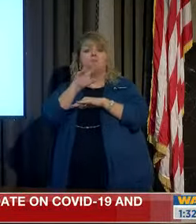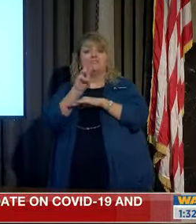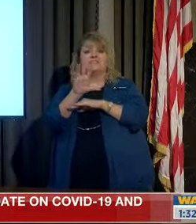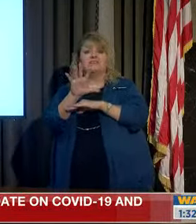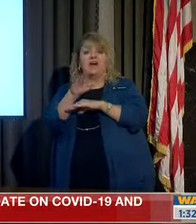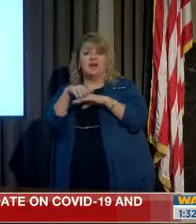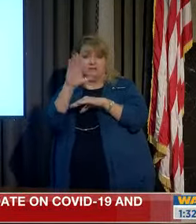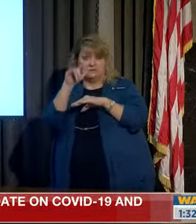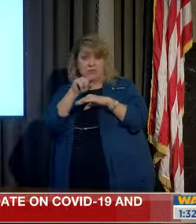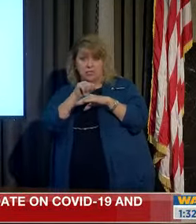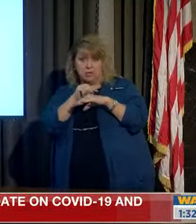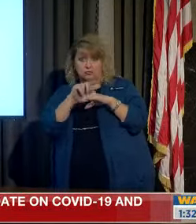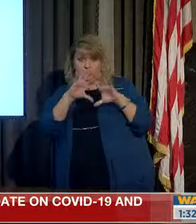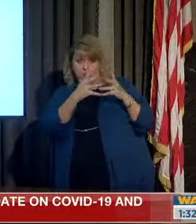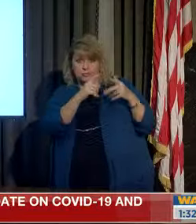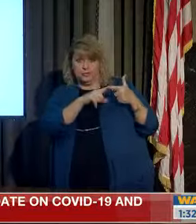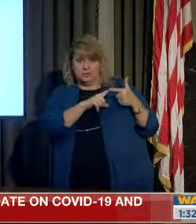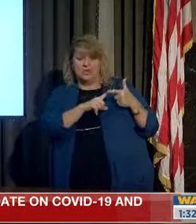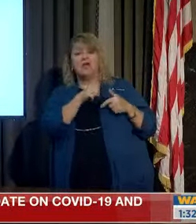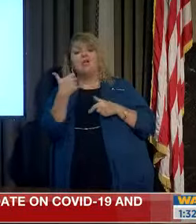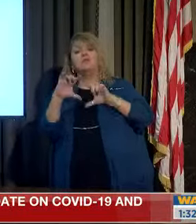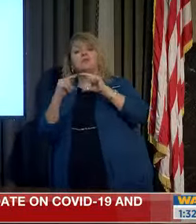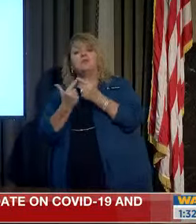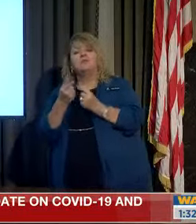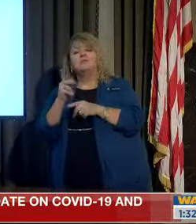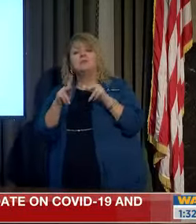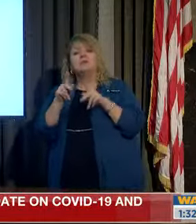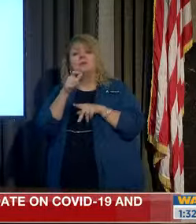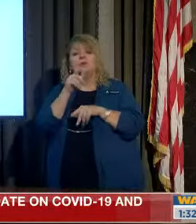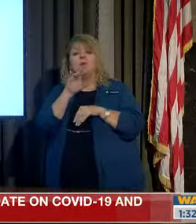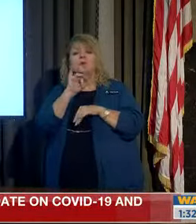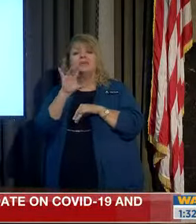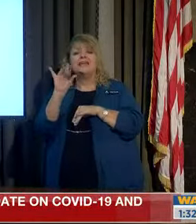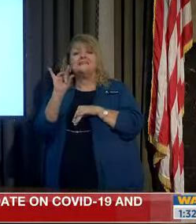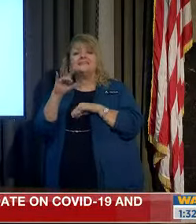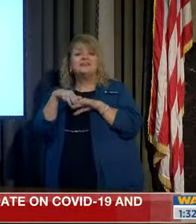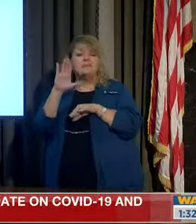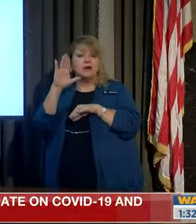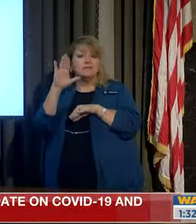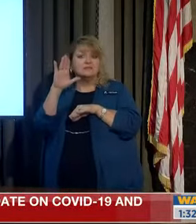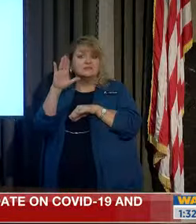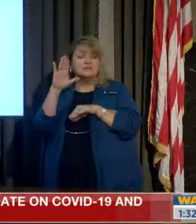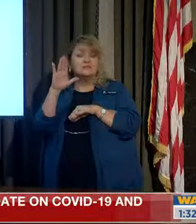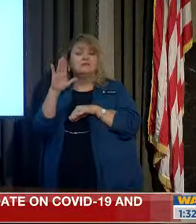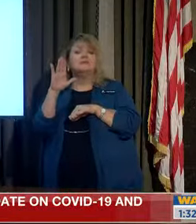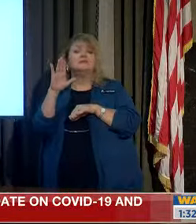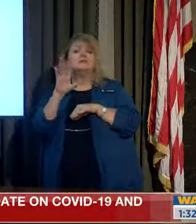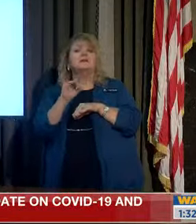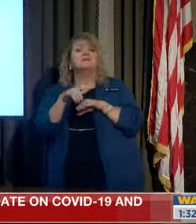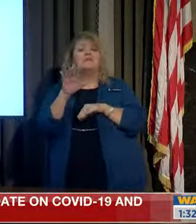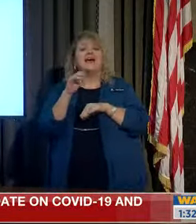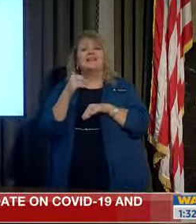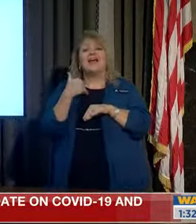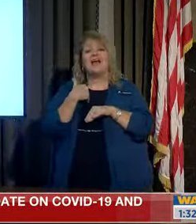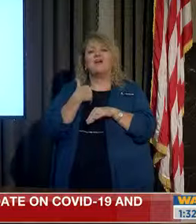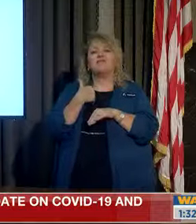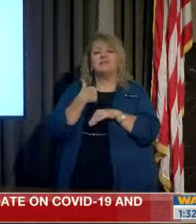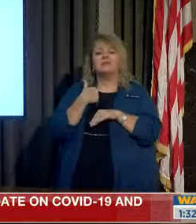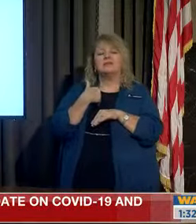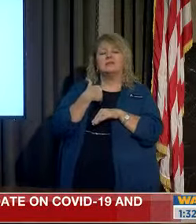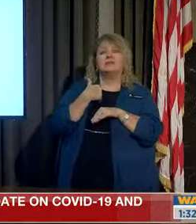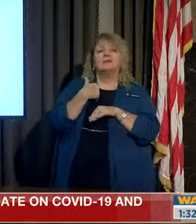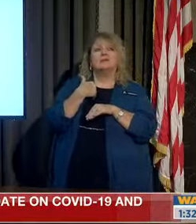age and older. Number two, people who are 18 and older and have one of a